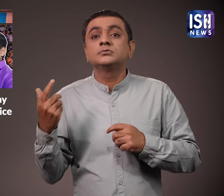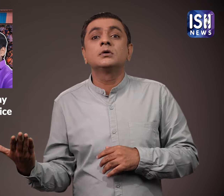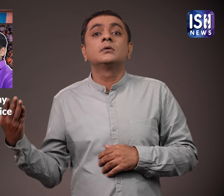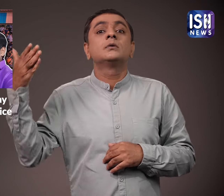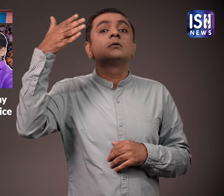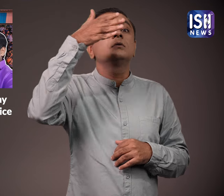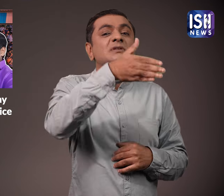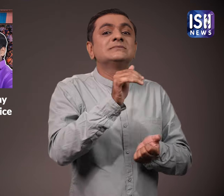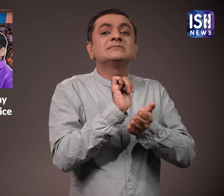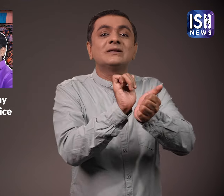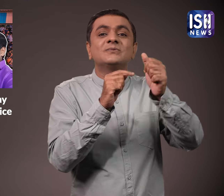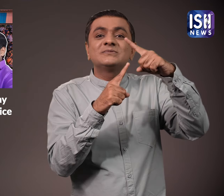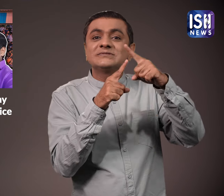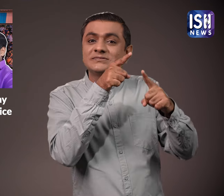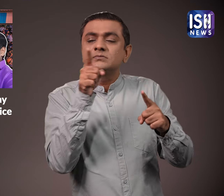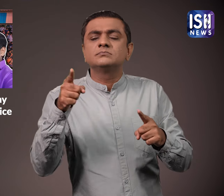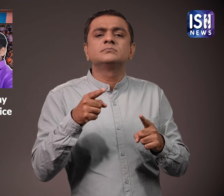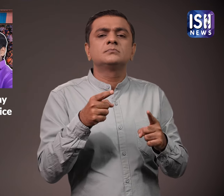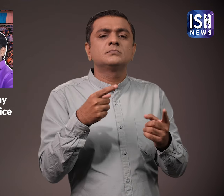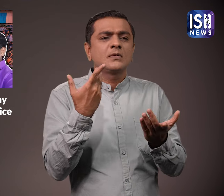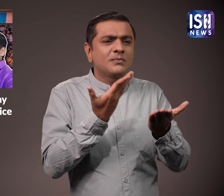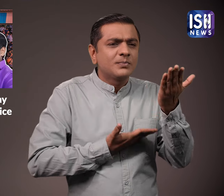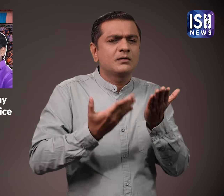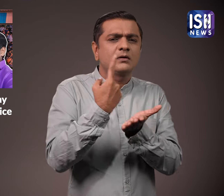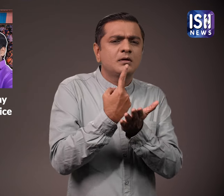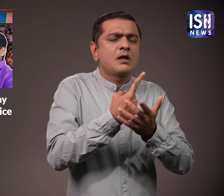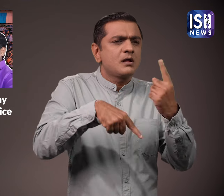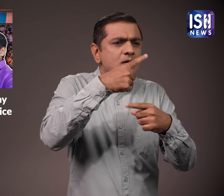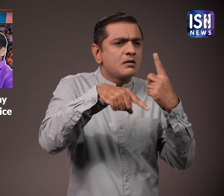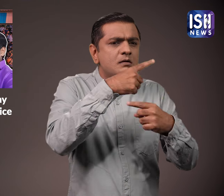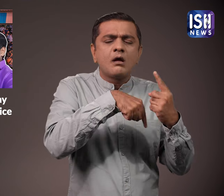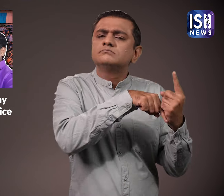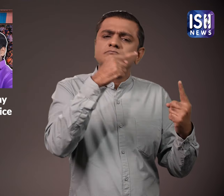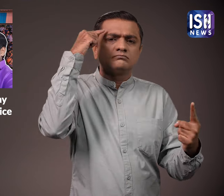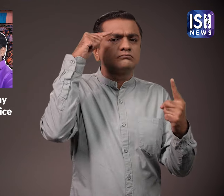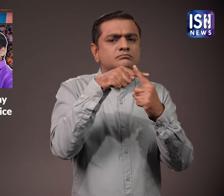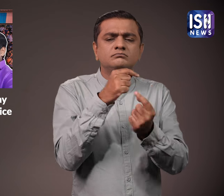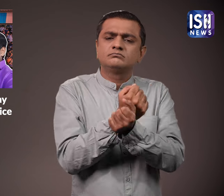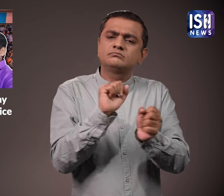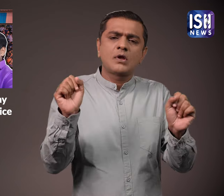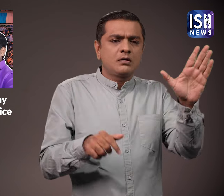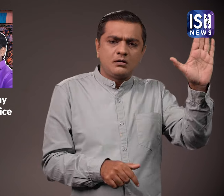The court approved and the team went to Taluja jail to take Shinde into custody after completing the formalities.